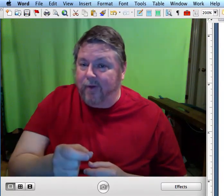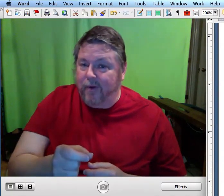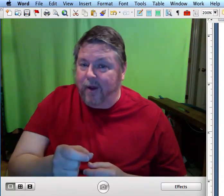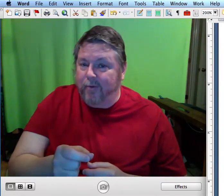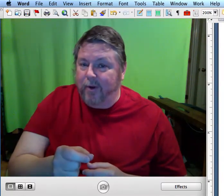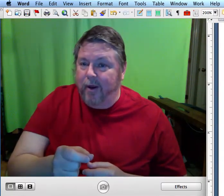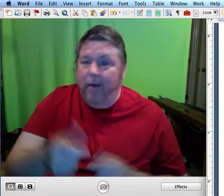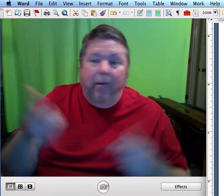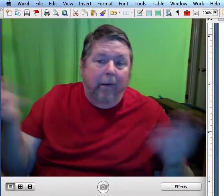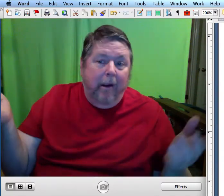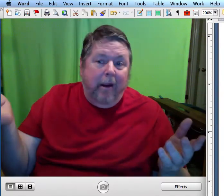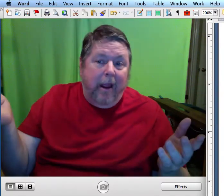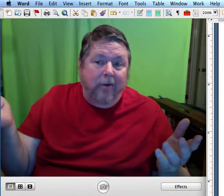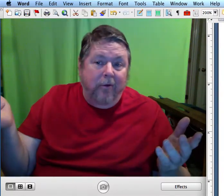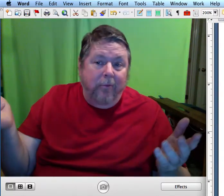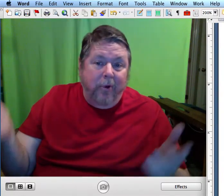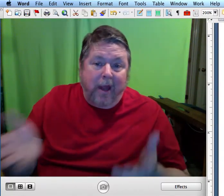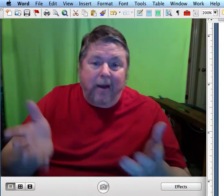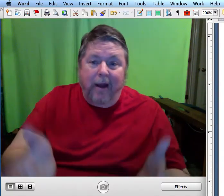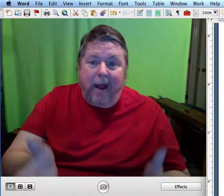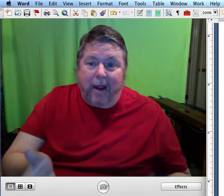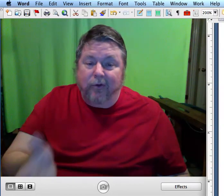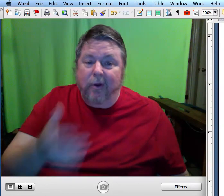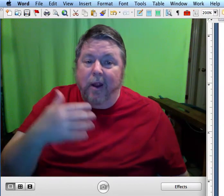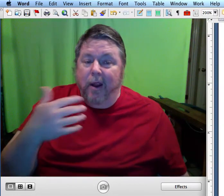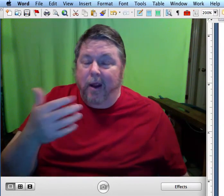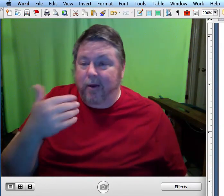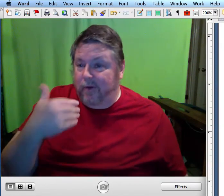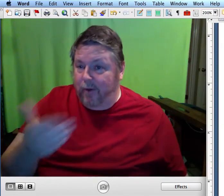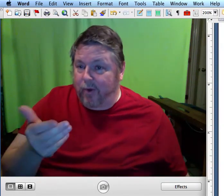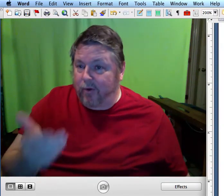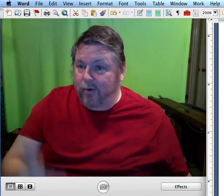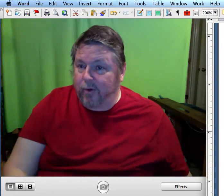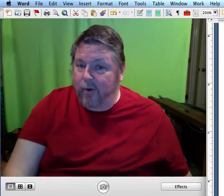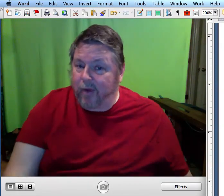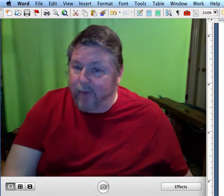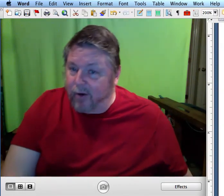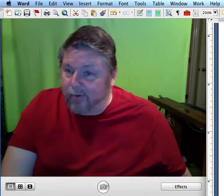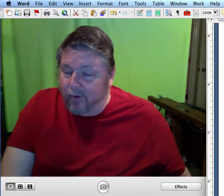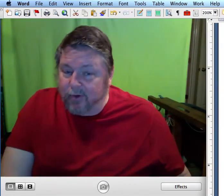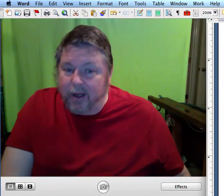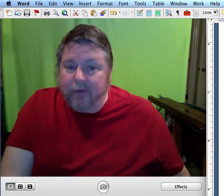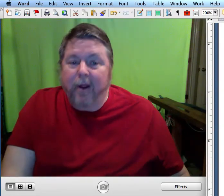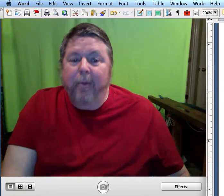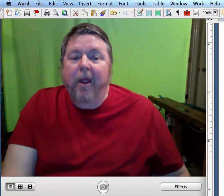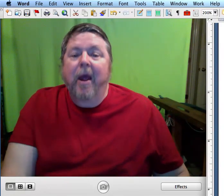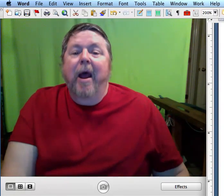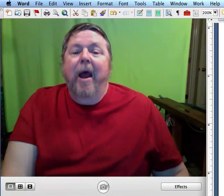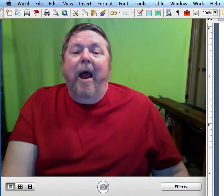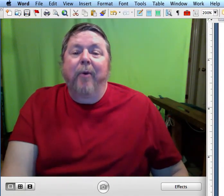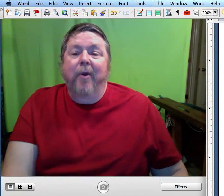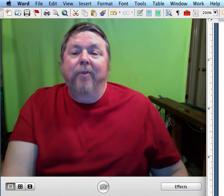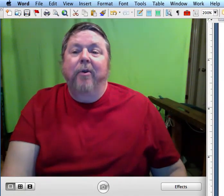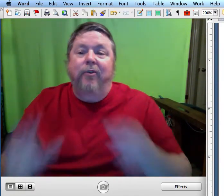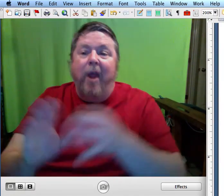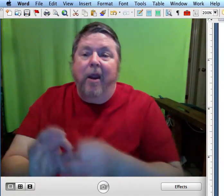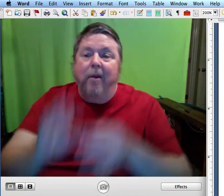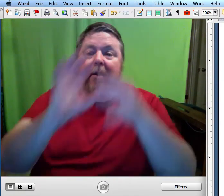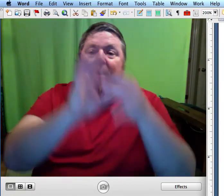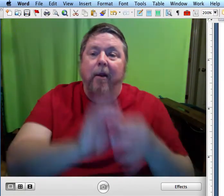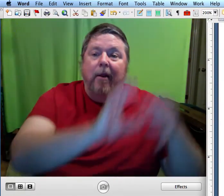next assessment? Can you put that into action and see whether you have better results the next time? I want you